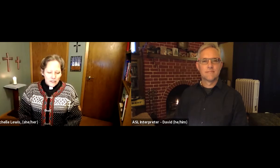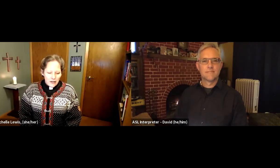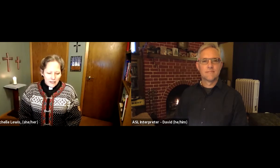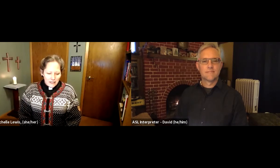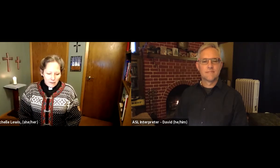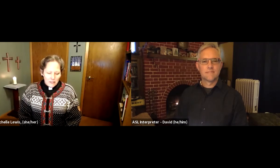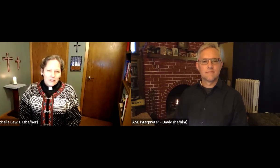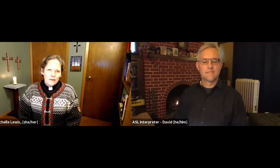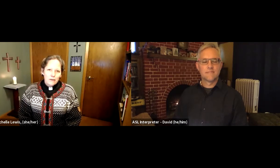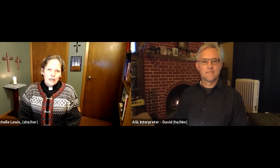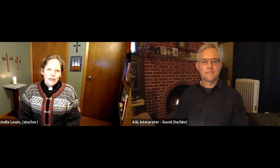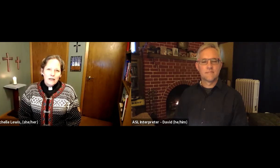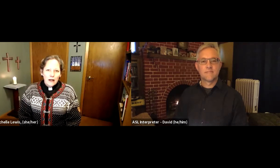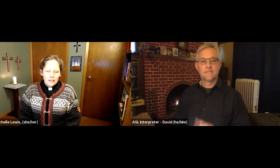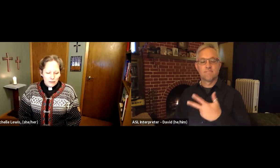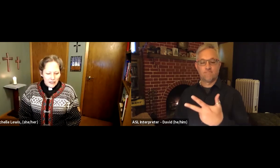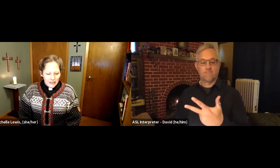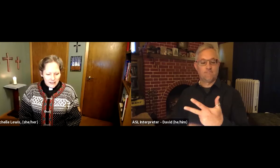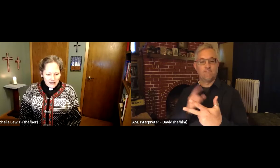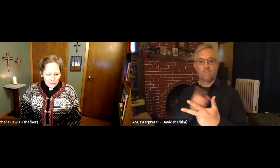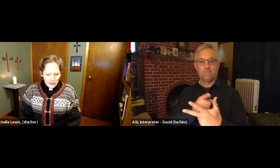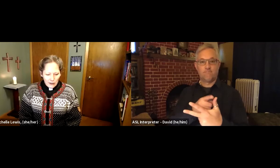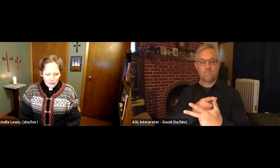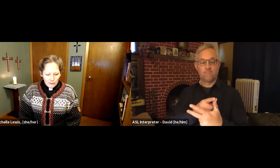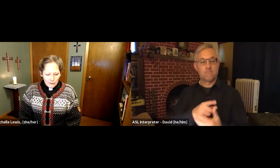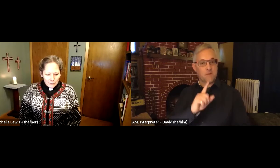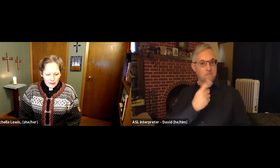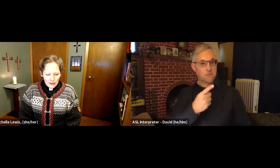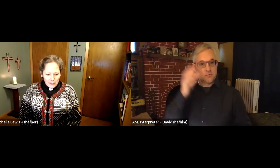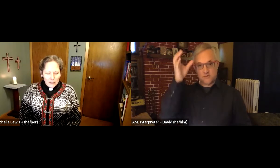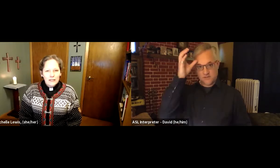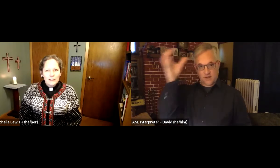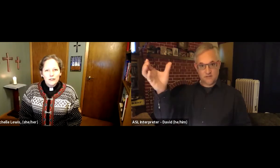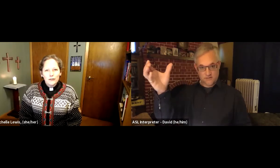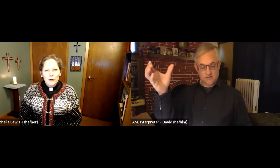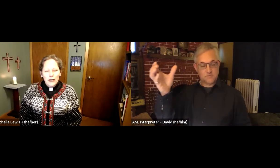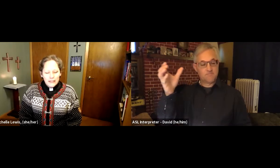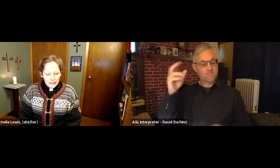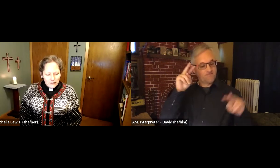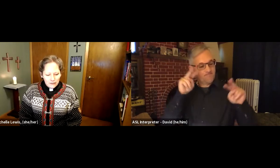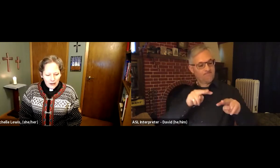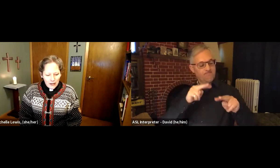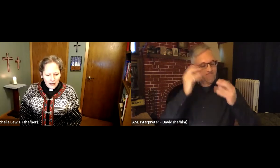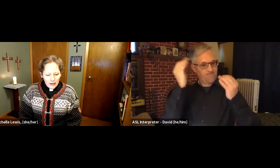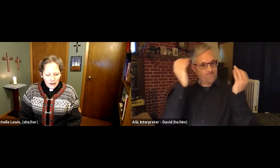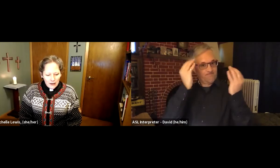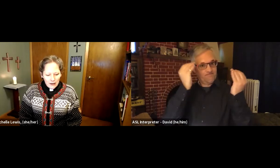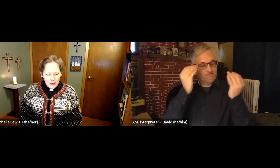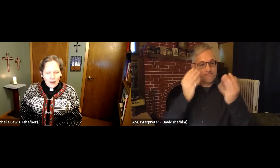the first concept we contemplate this evening is to